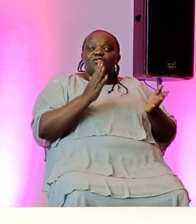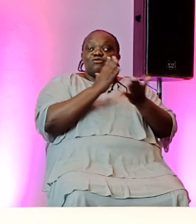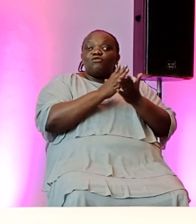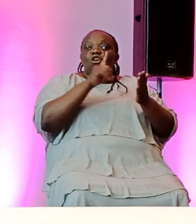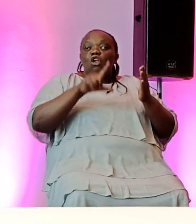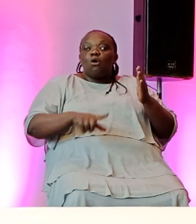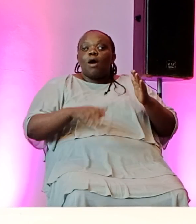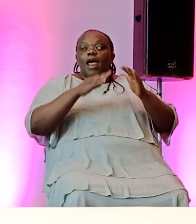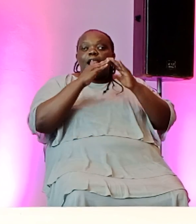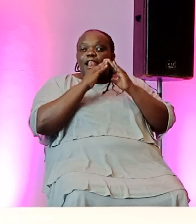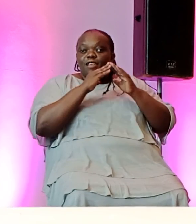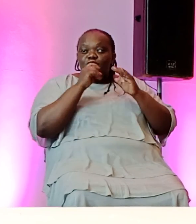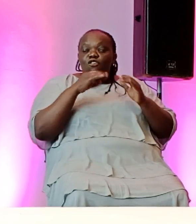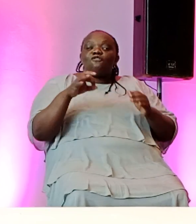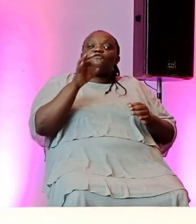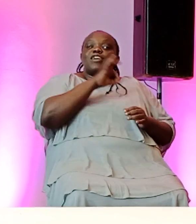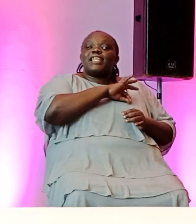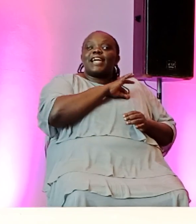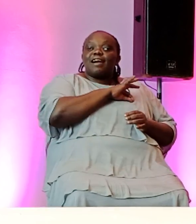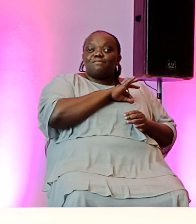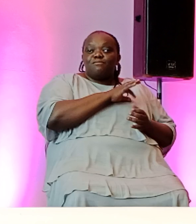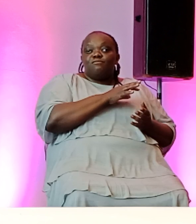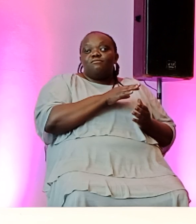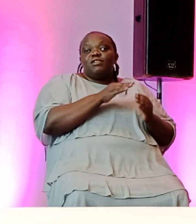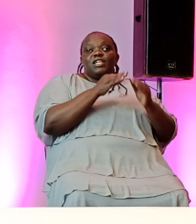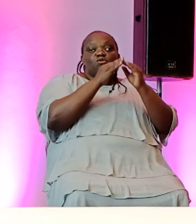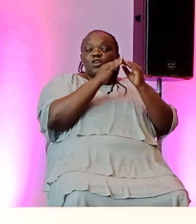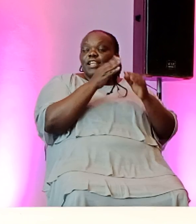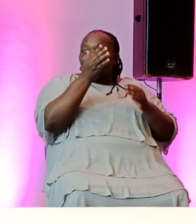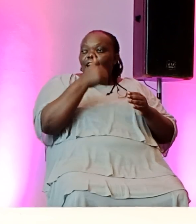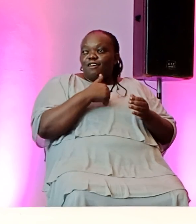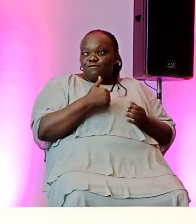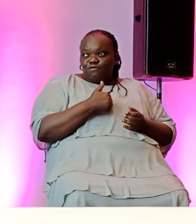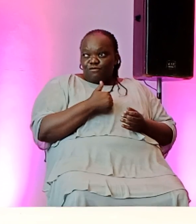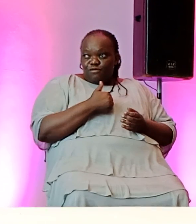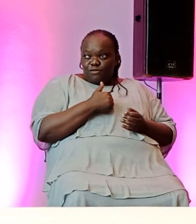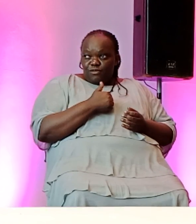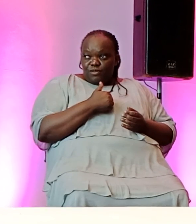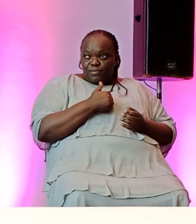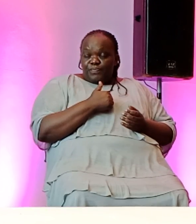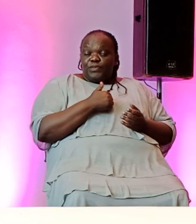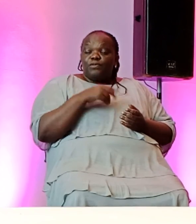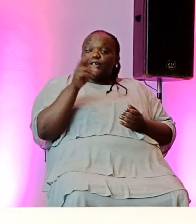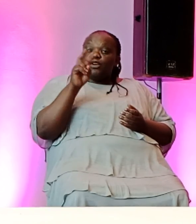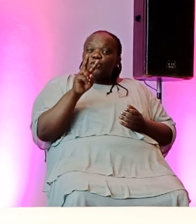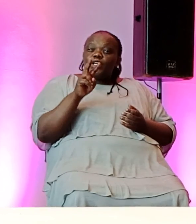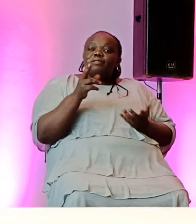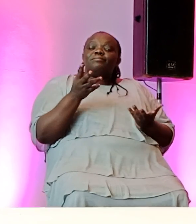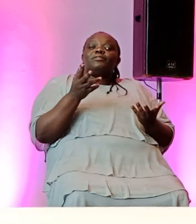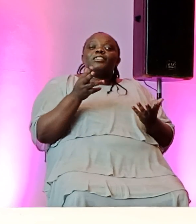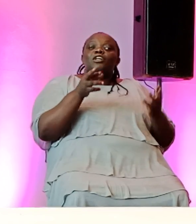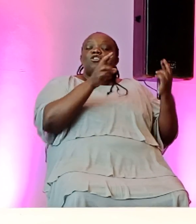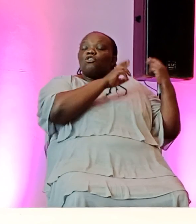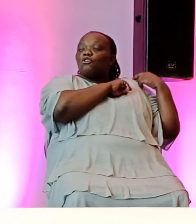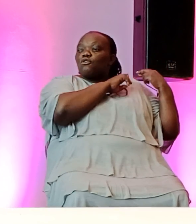lower levels of income inequality. We look at what is the role of women in our